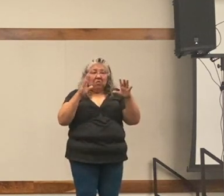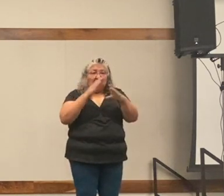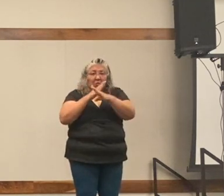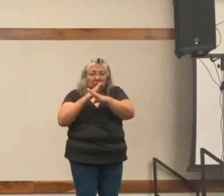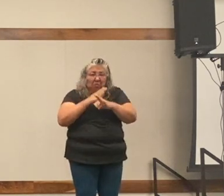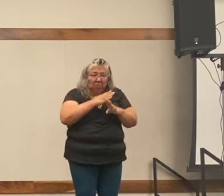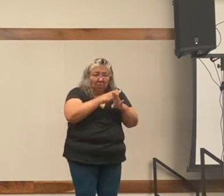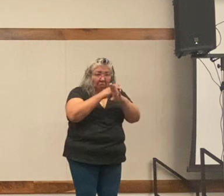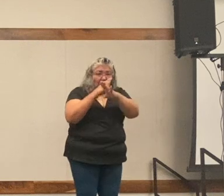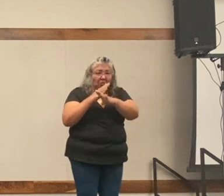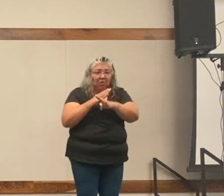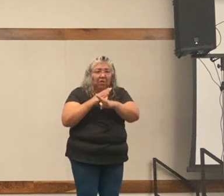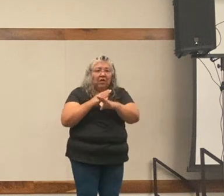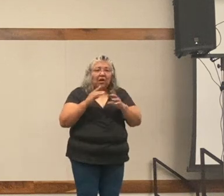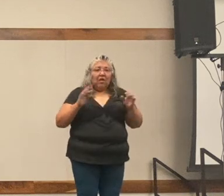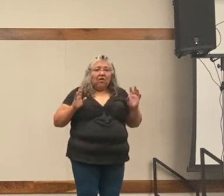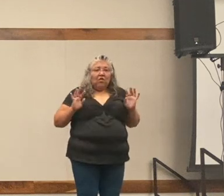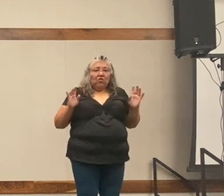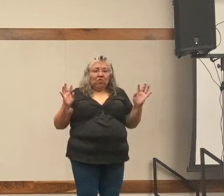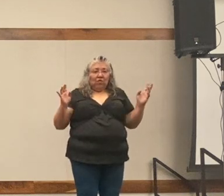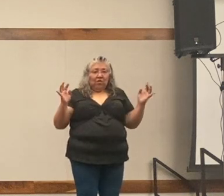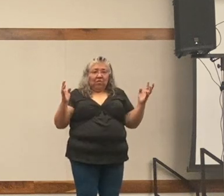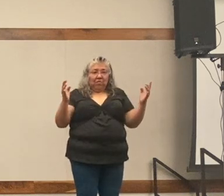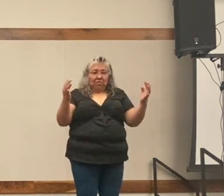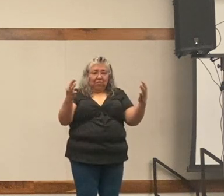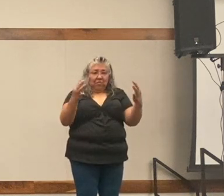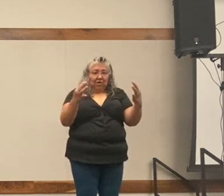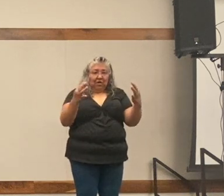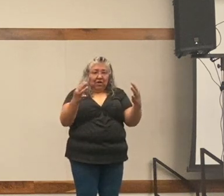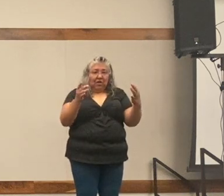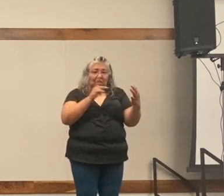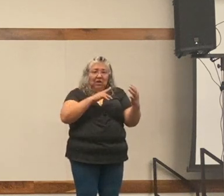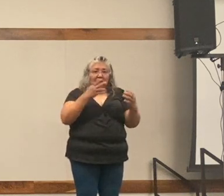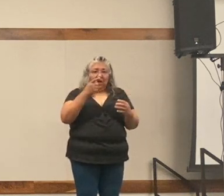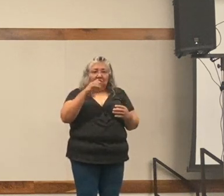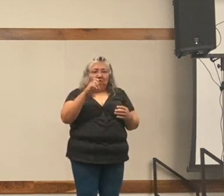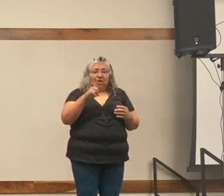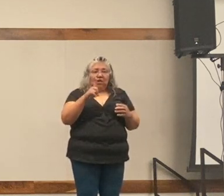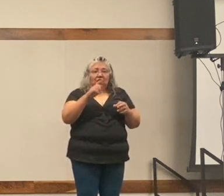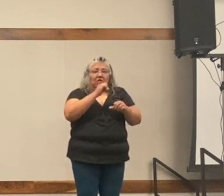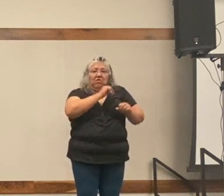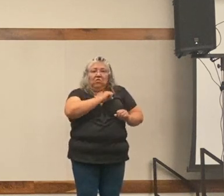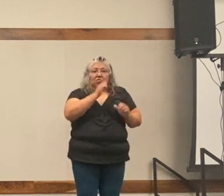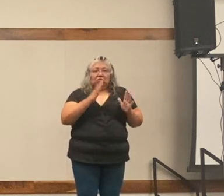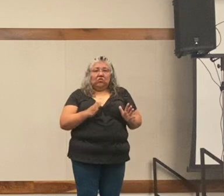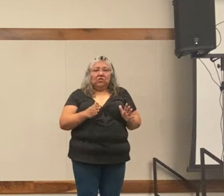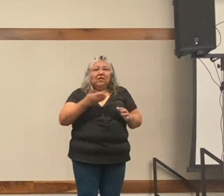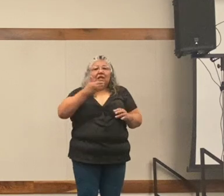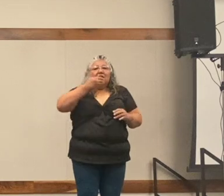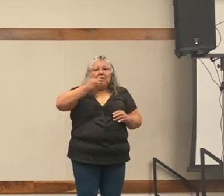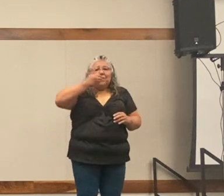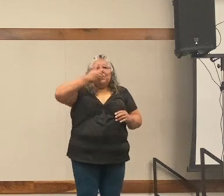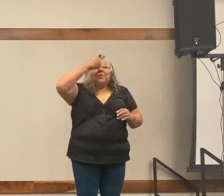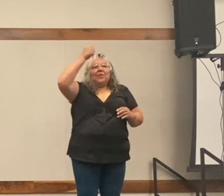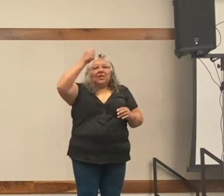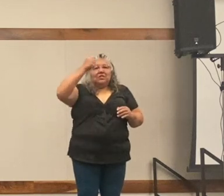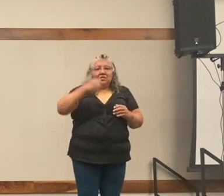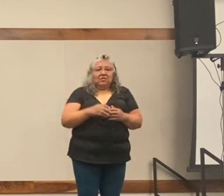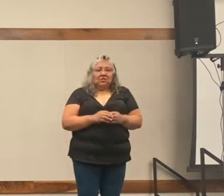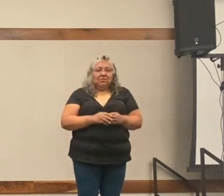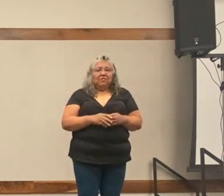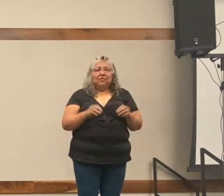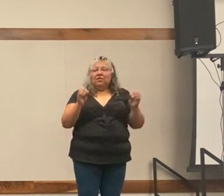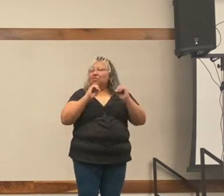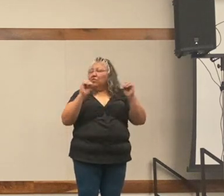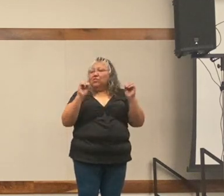Okay. So he is surrounded by King Herod's soldiers, the best of the best when it comes to these soldiers. There's